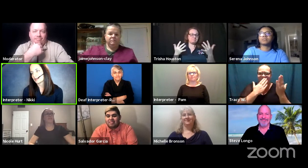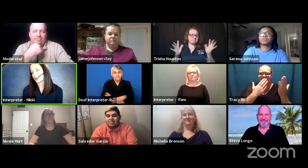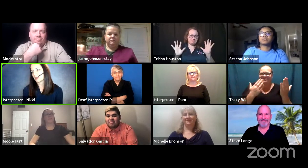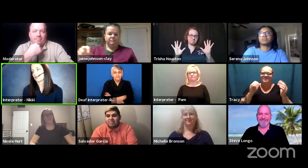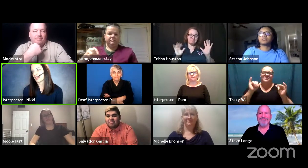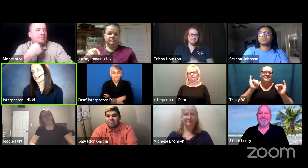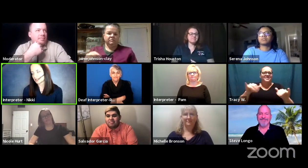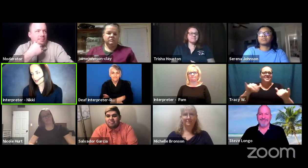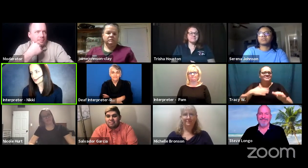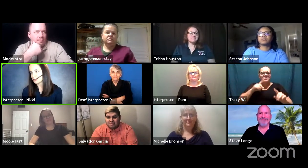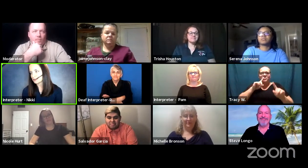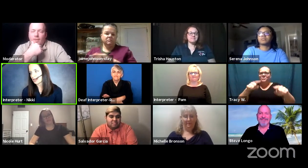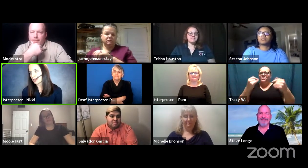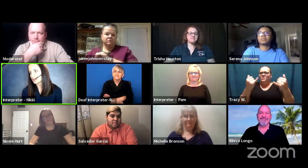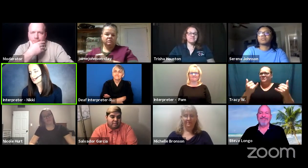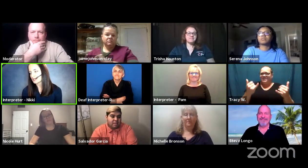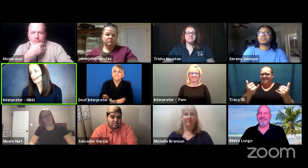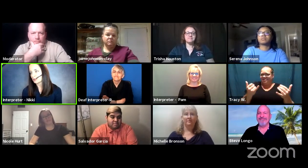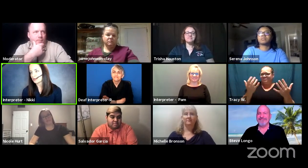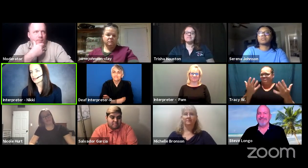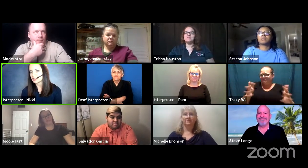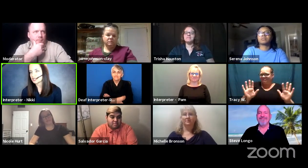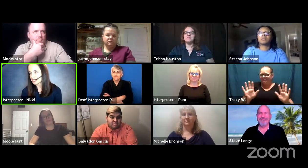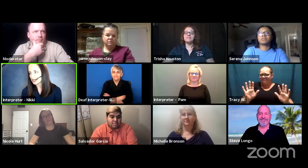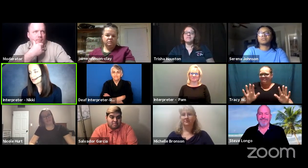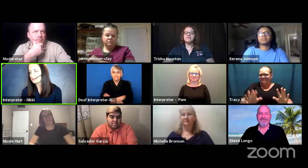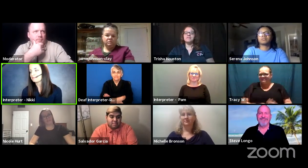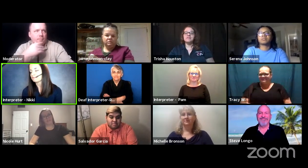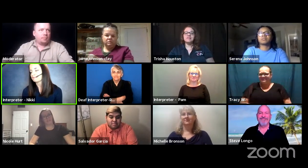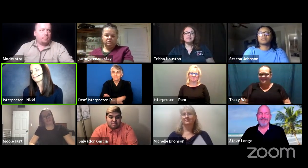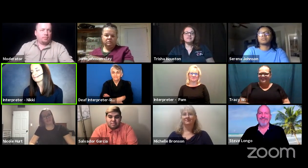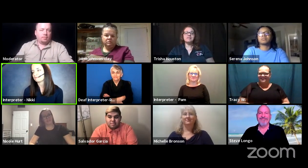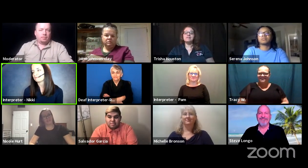So that concludes my president's report for today.